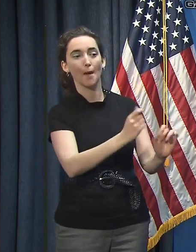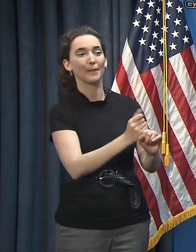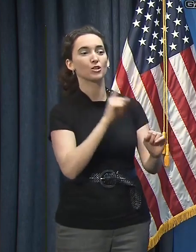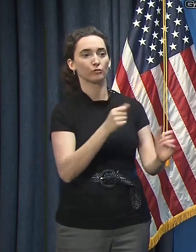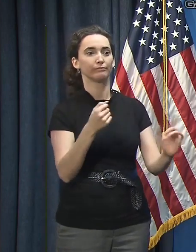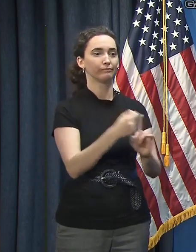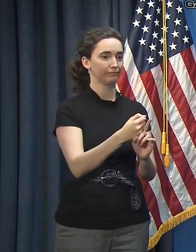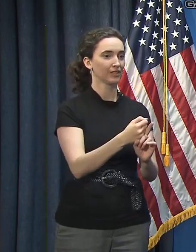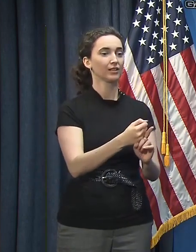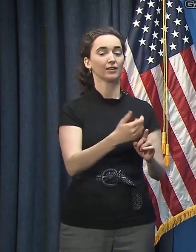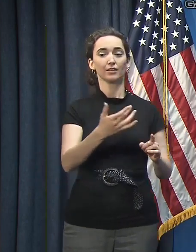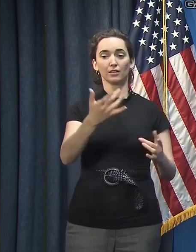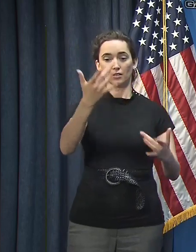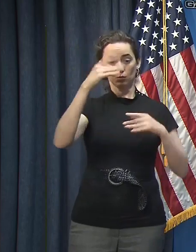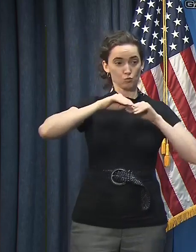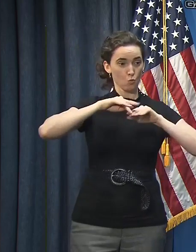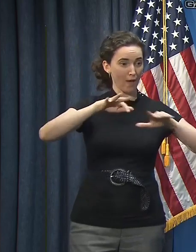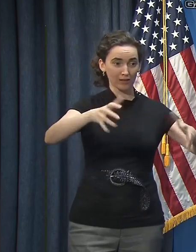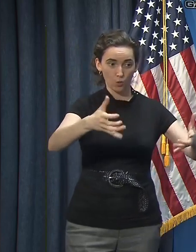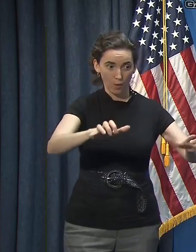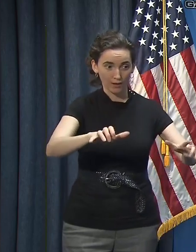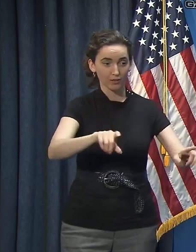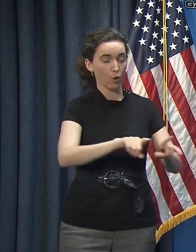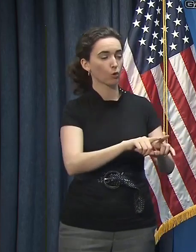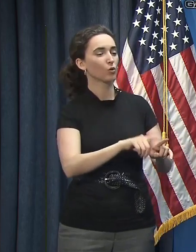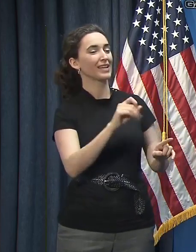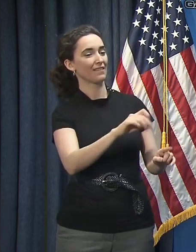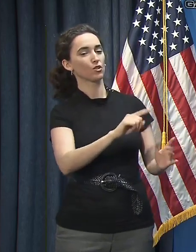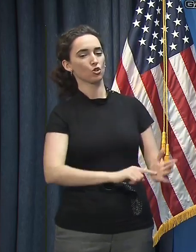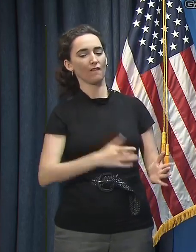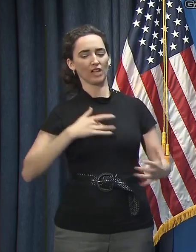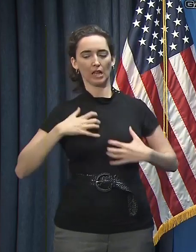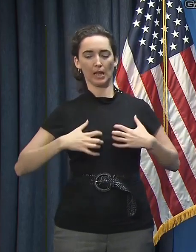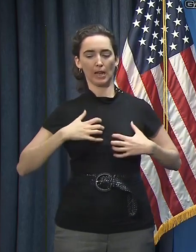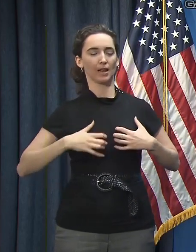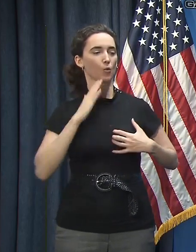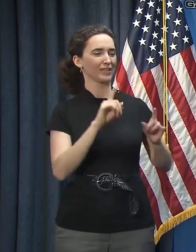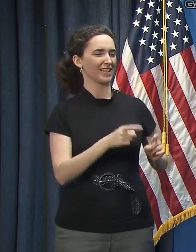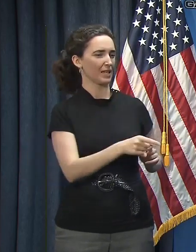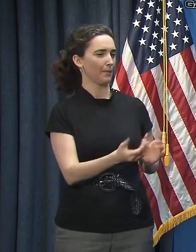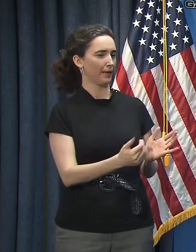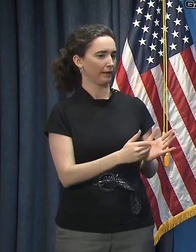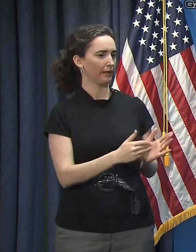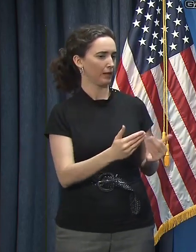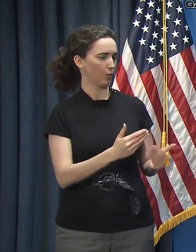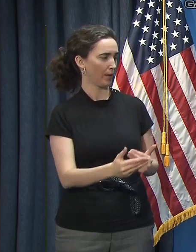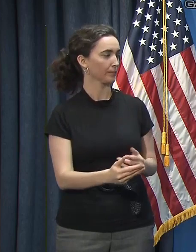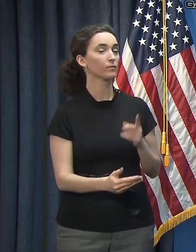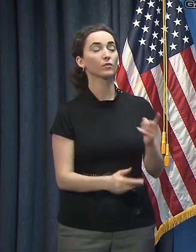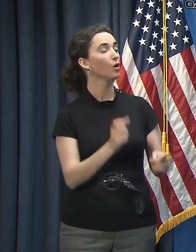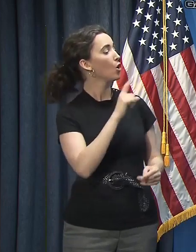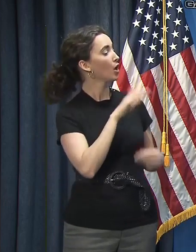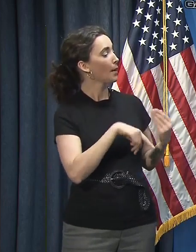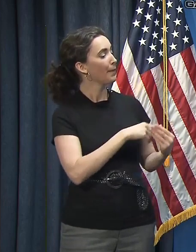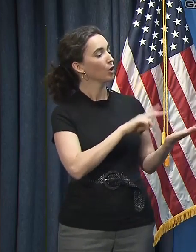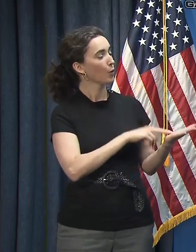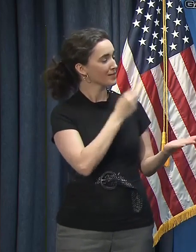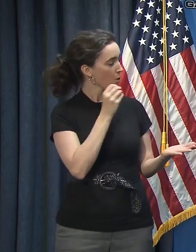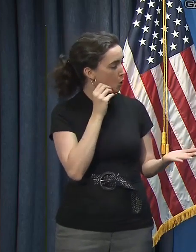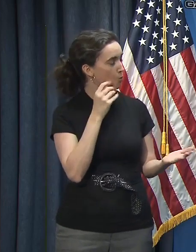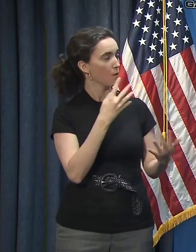certainly shedding, and then obviously once they're symptomatic, they would be tested anyway. So we're talking about nursing homes and prisons? In the initial phases, we're